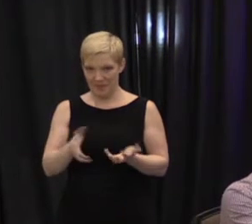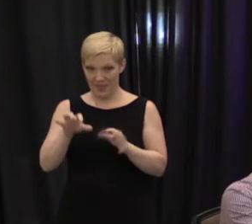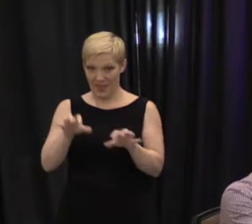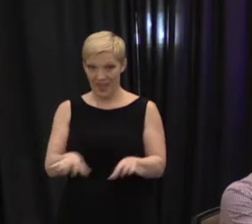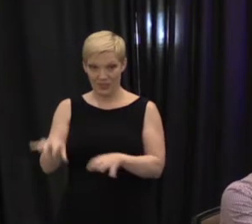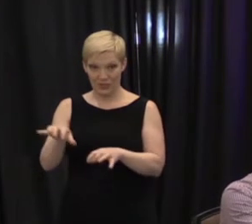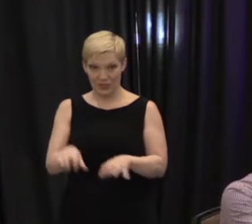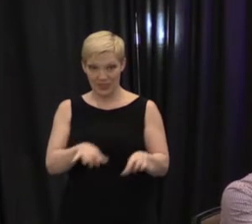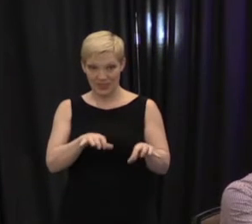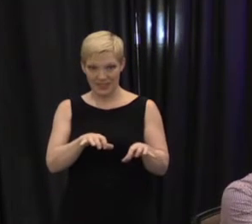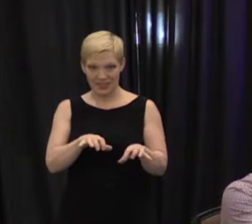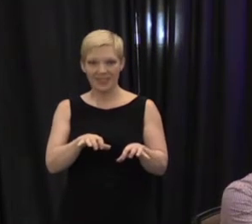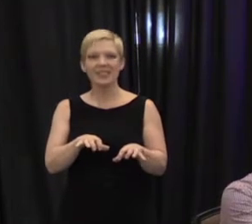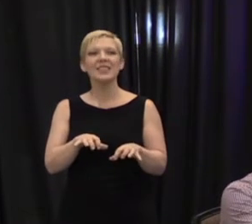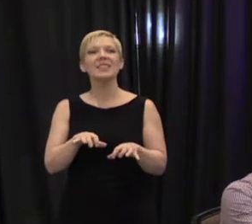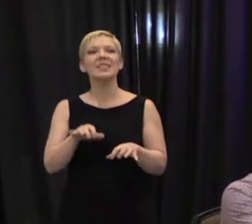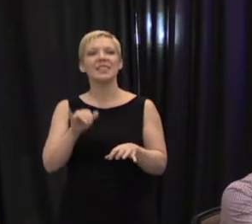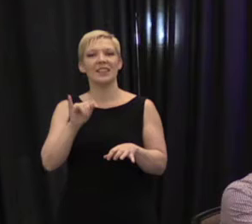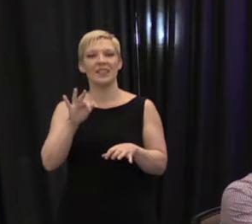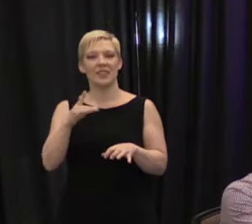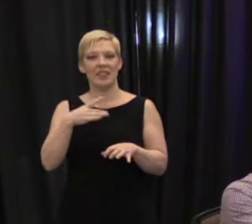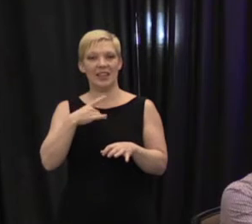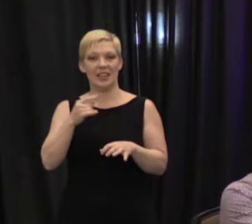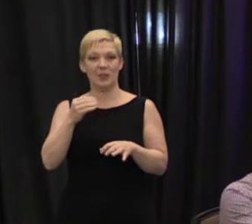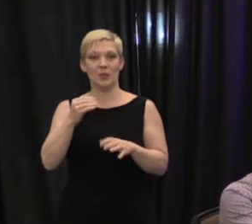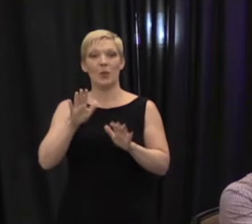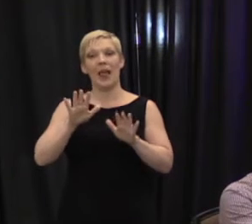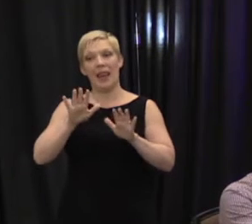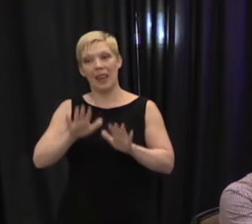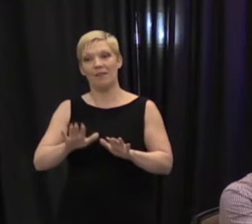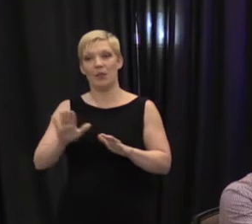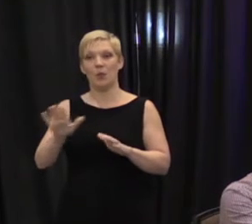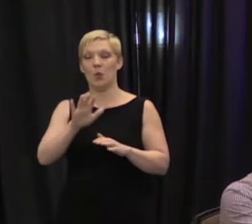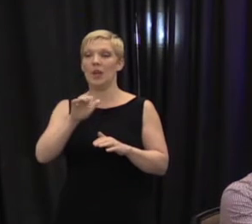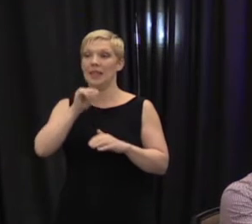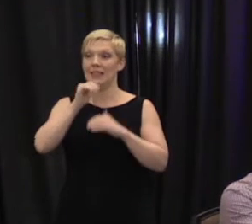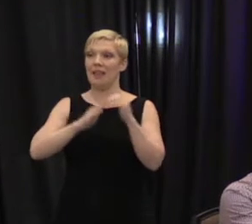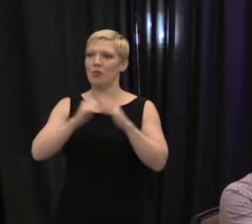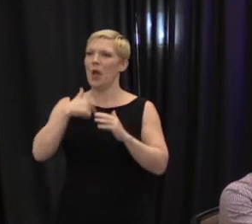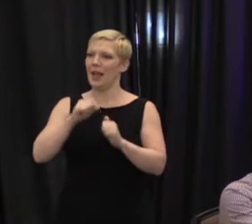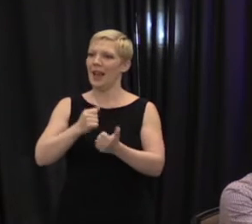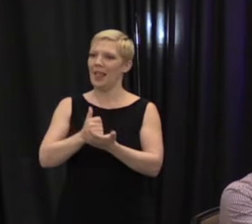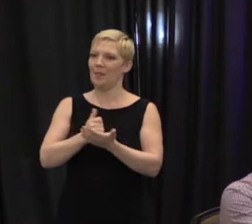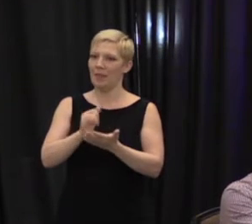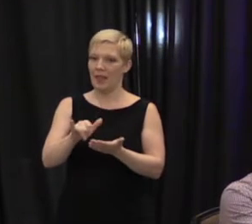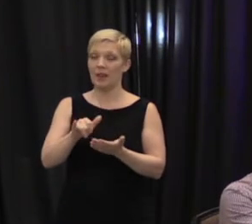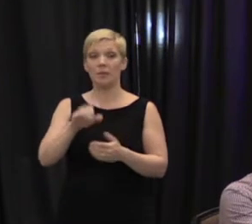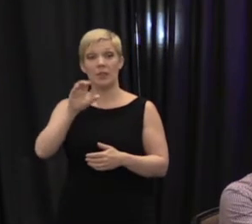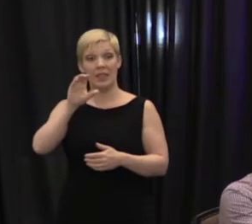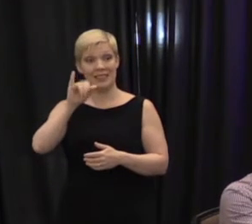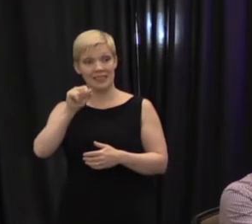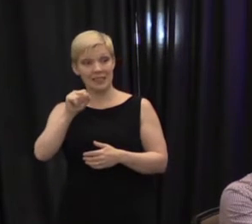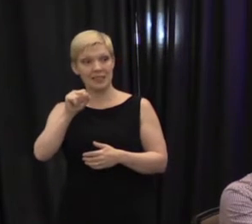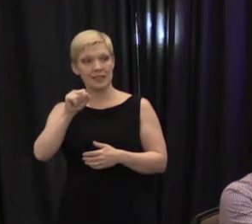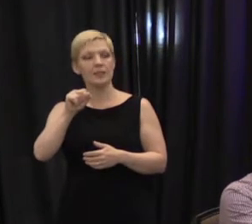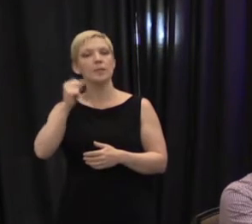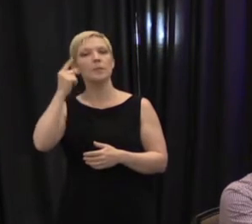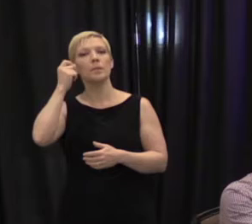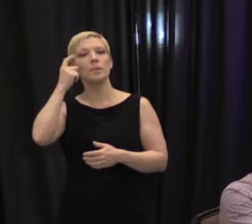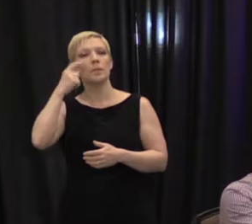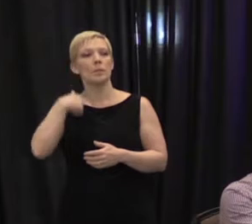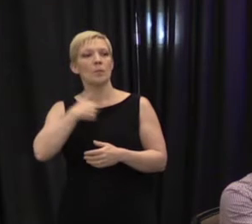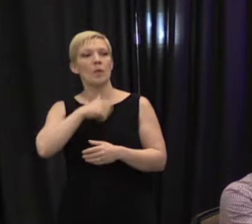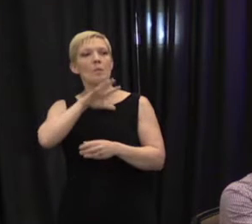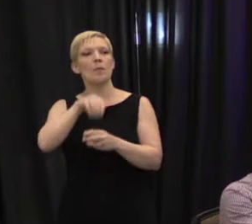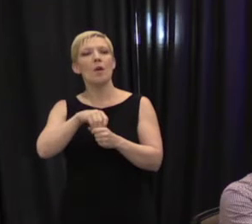action steps. If you would like to temporarily alleviate some discomfort, I can help you with that. If you're cis, we have, as part of